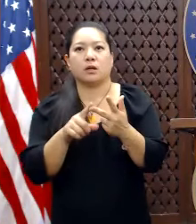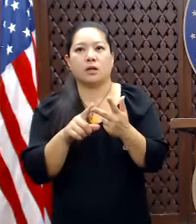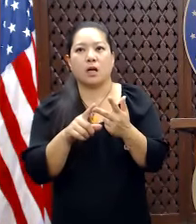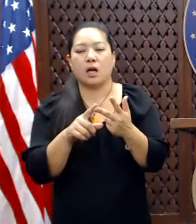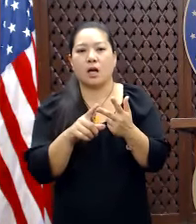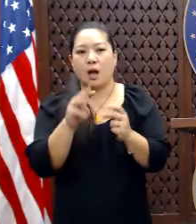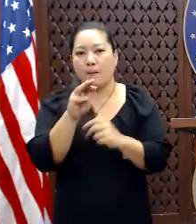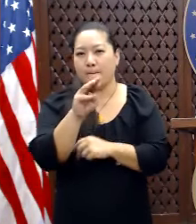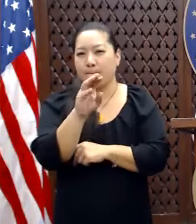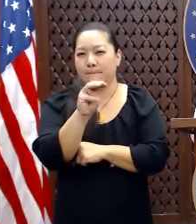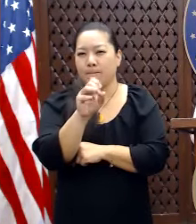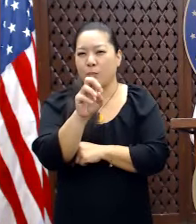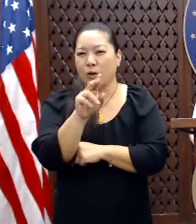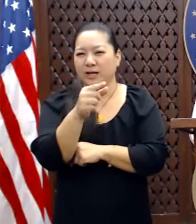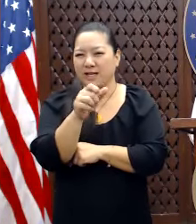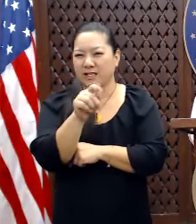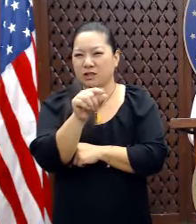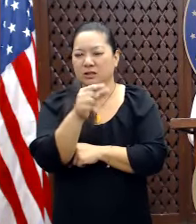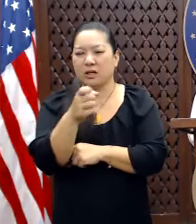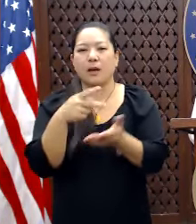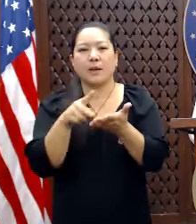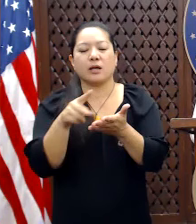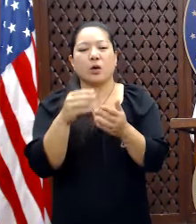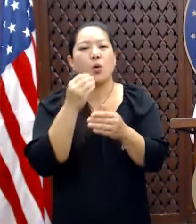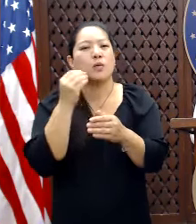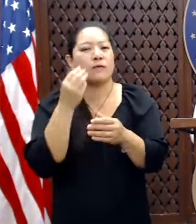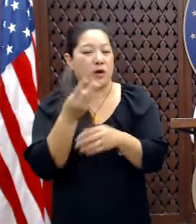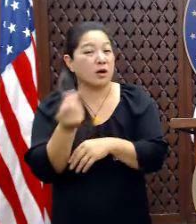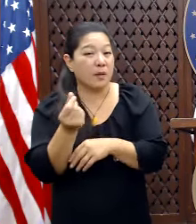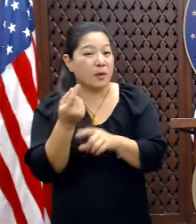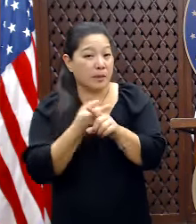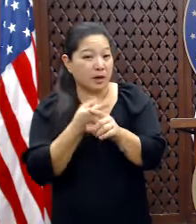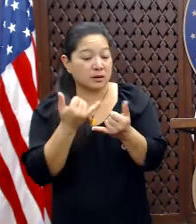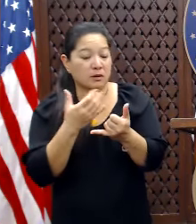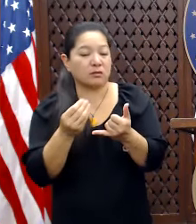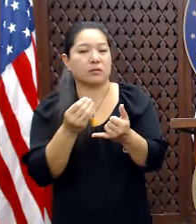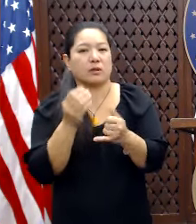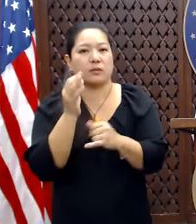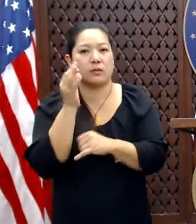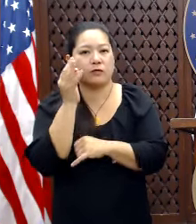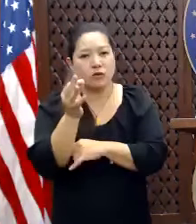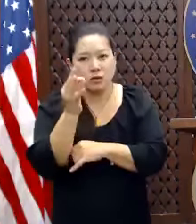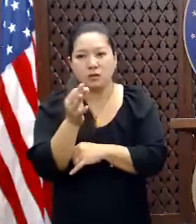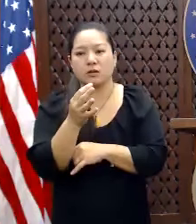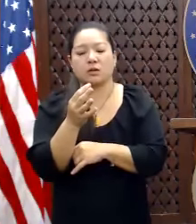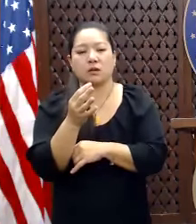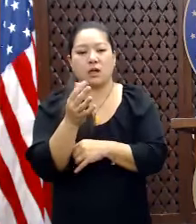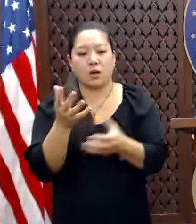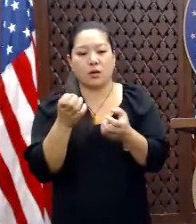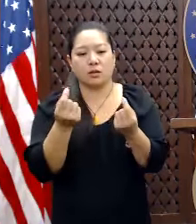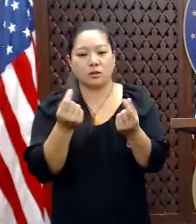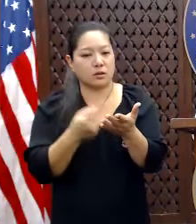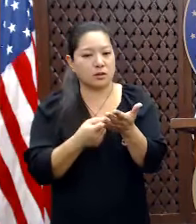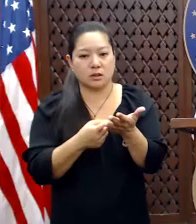months and even I think to the end of the fiscal year. So I would look at that, but also I do, as I said, I